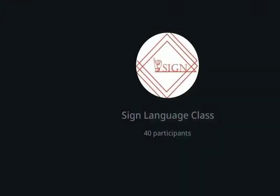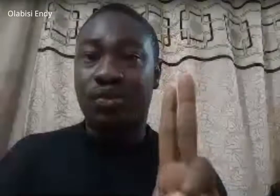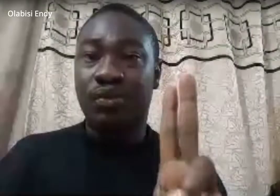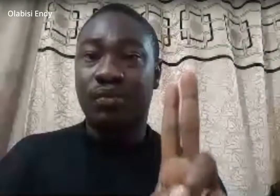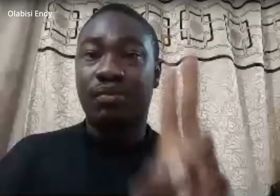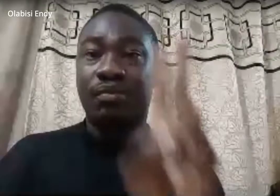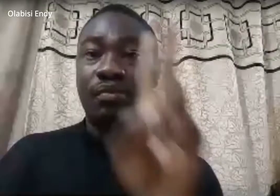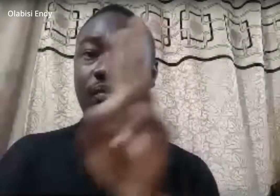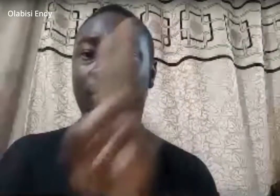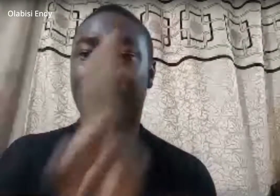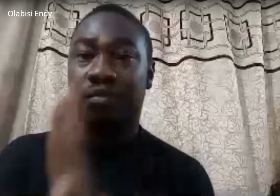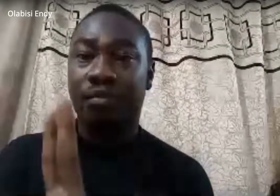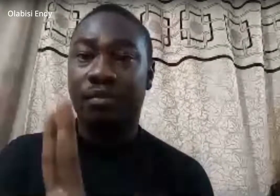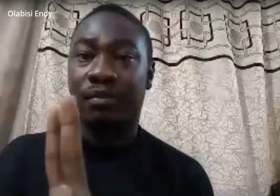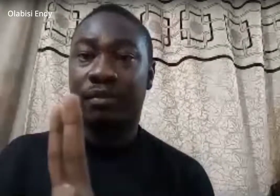Are you seeing it? 22.